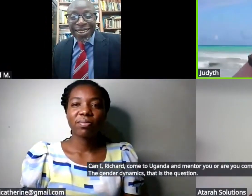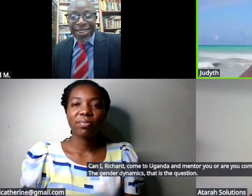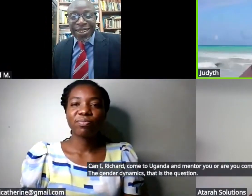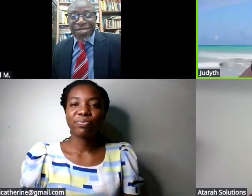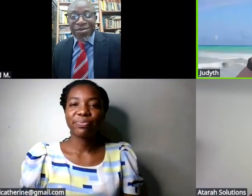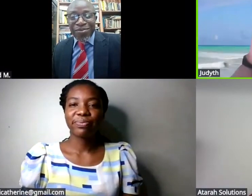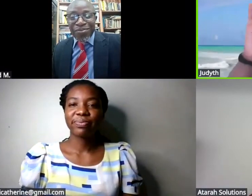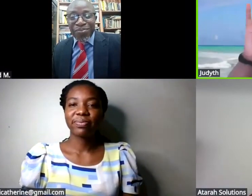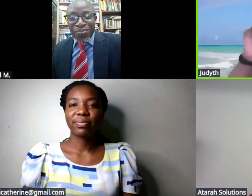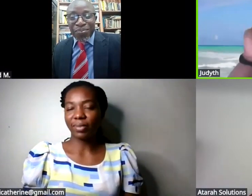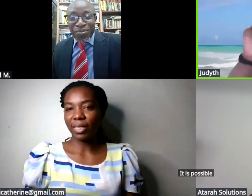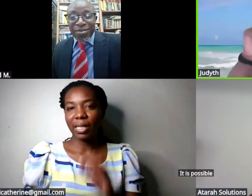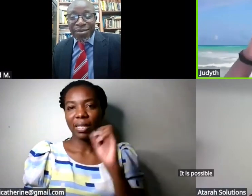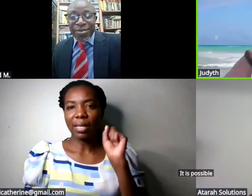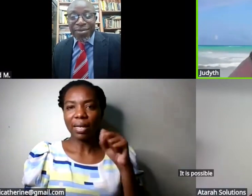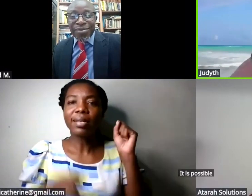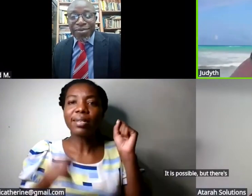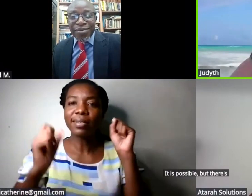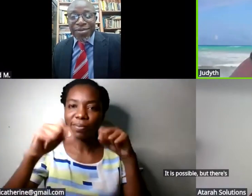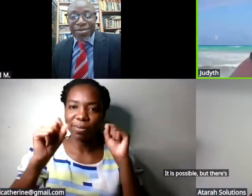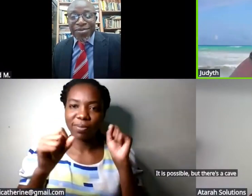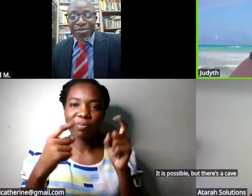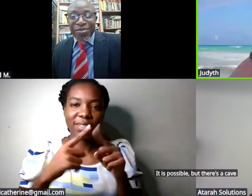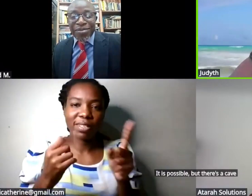It is possible, but there's a caveat.